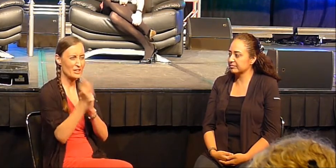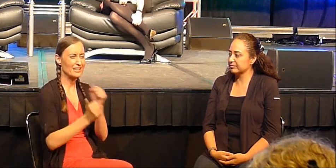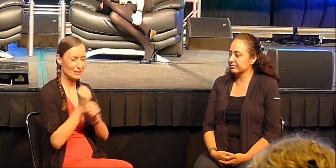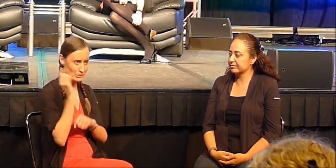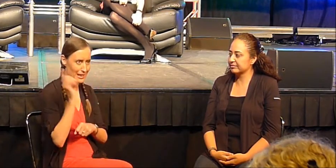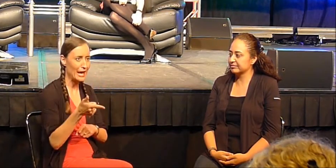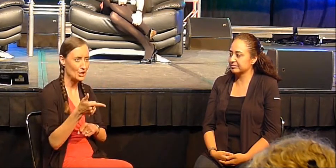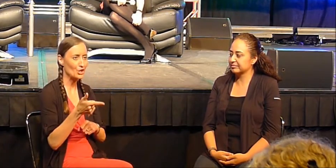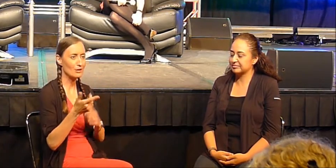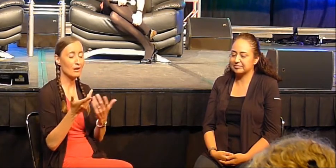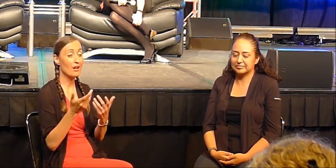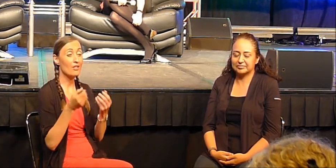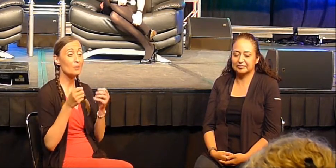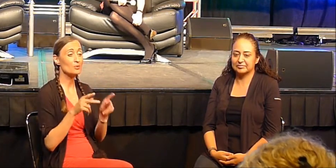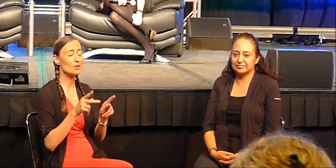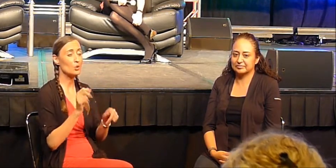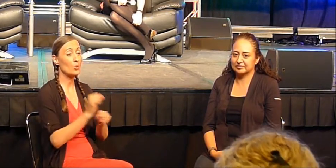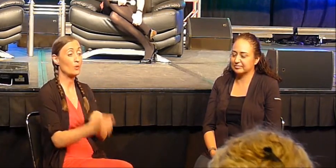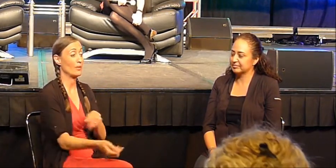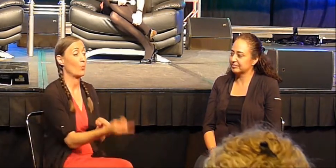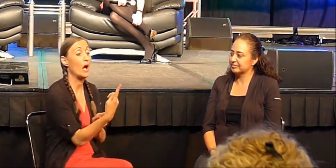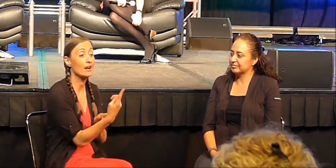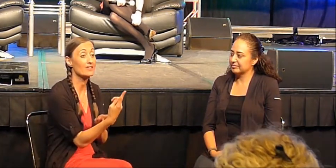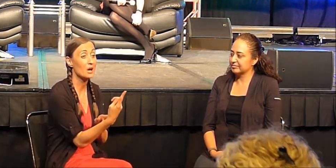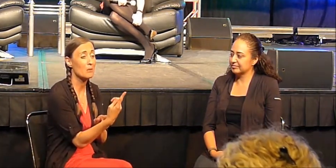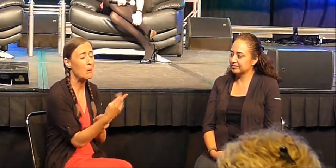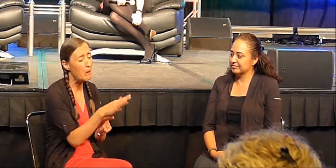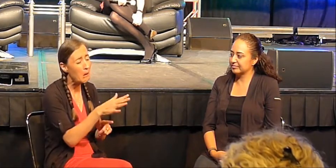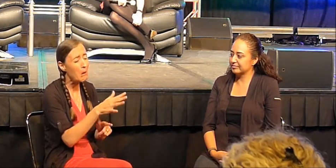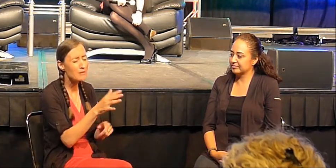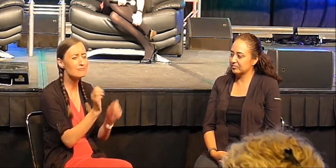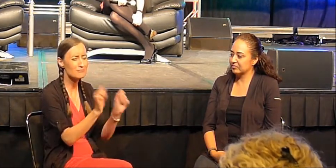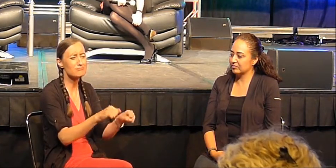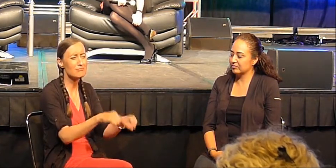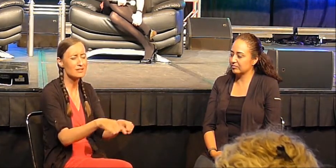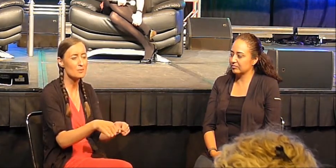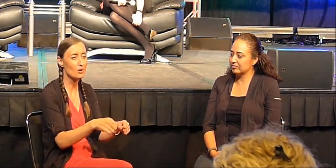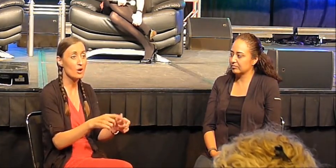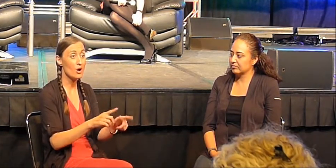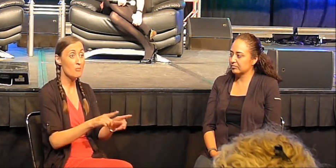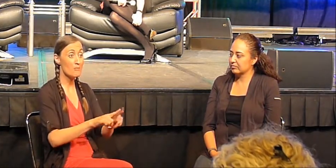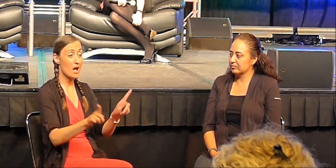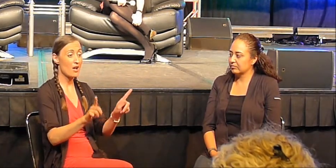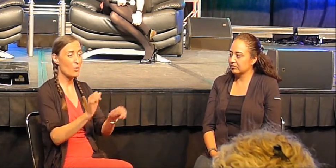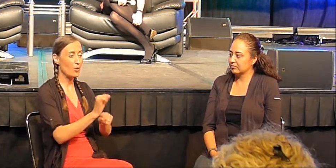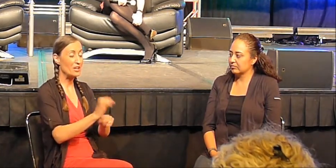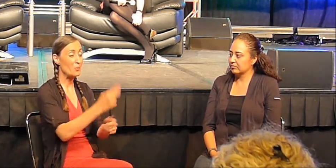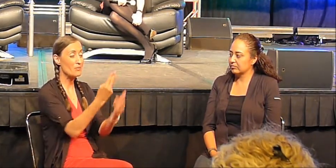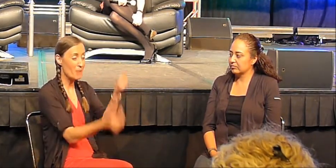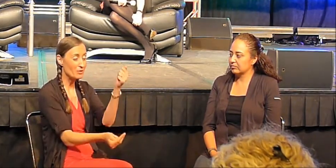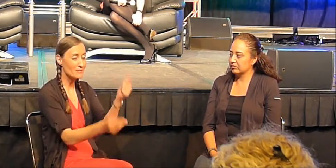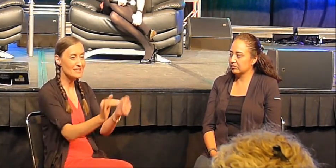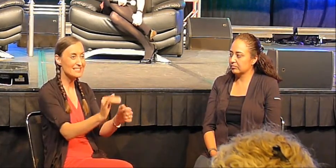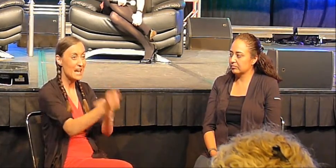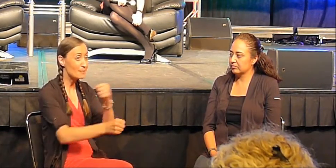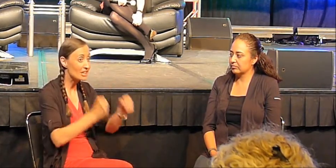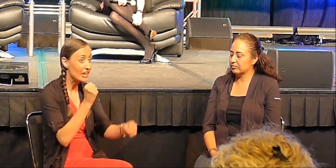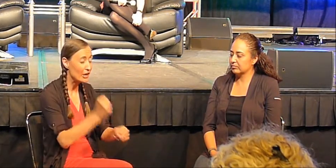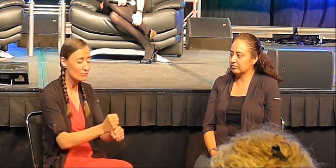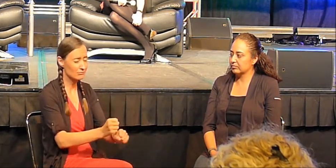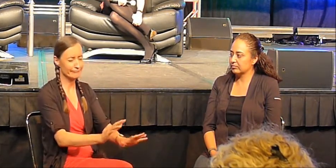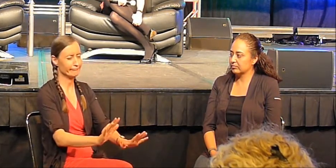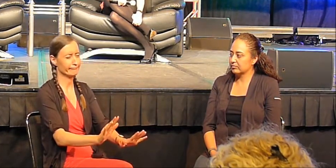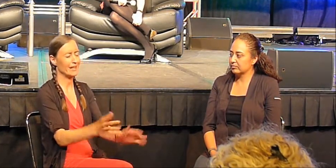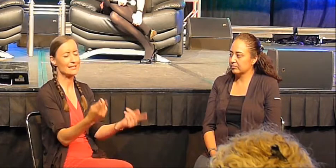look, the chance of working with one of them, yeah, like, okay, that could work. But the chances of working with both of them in the same year, that